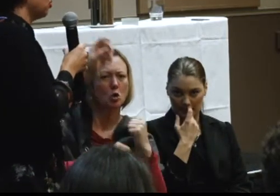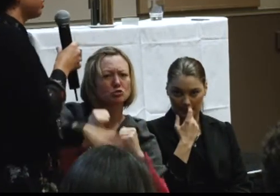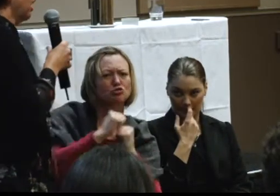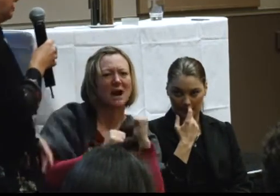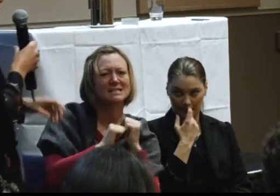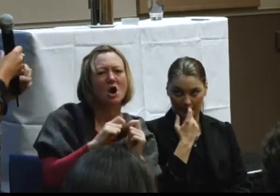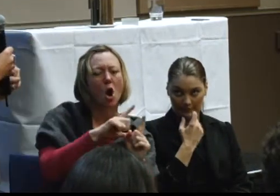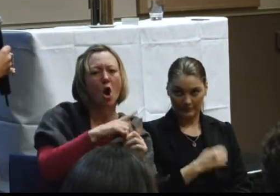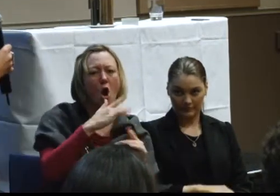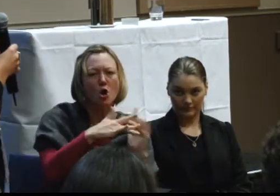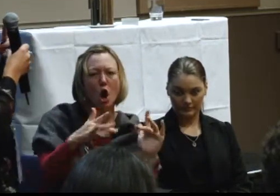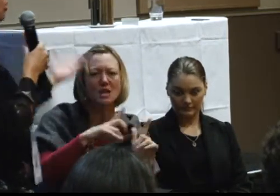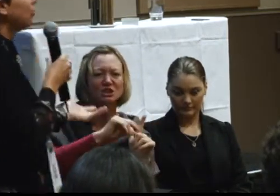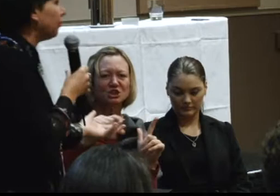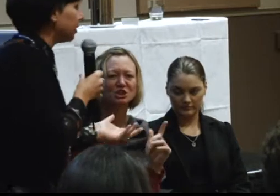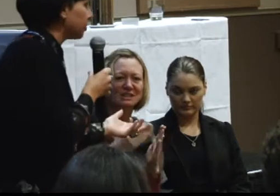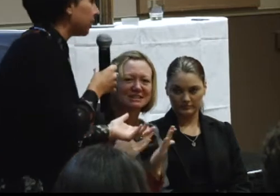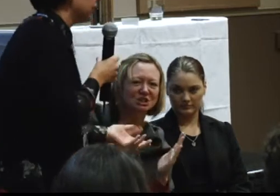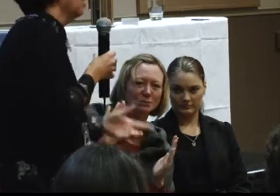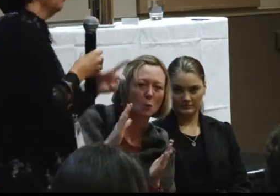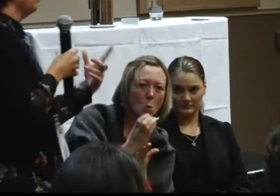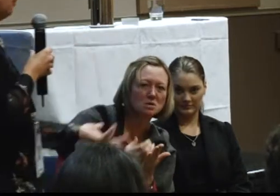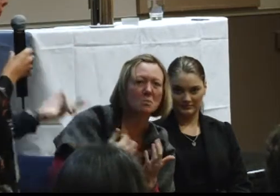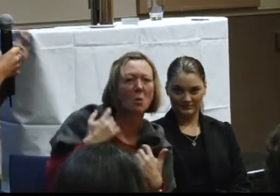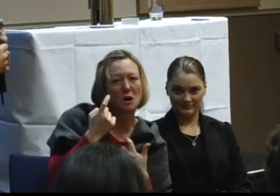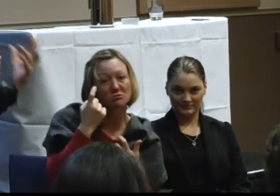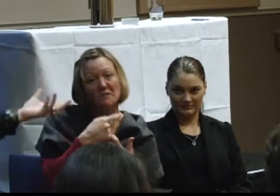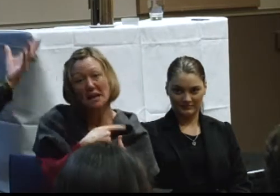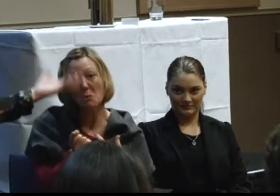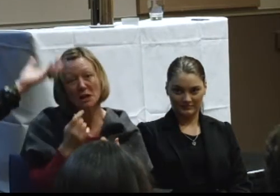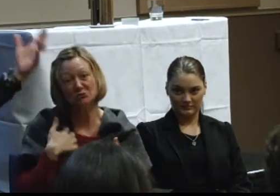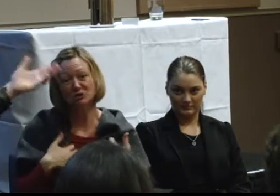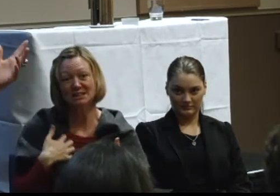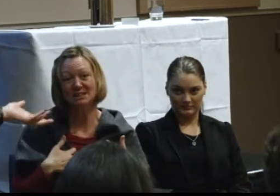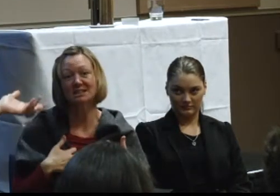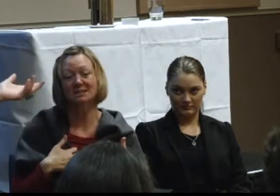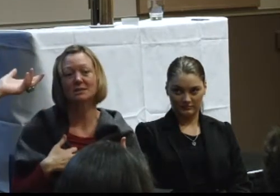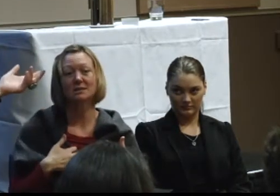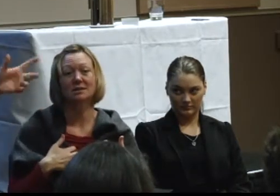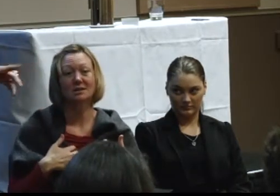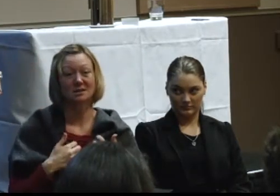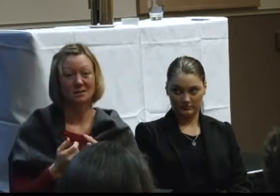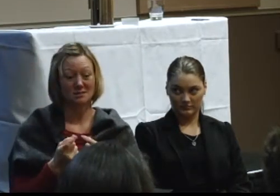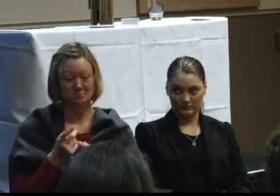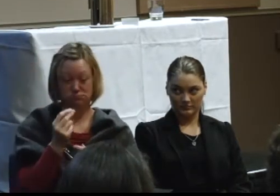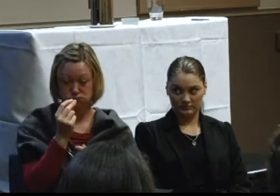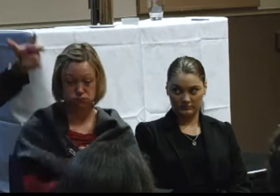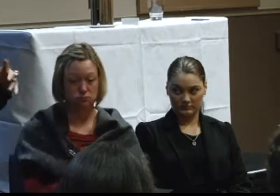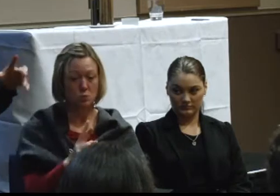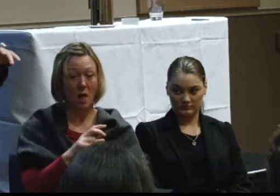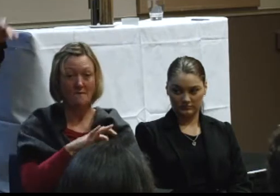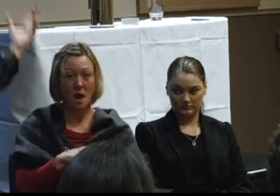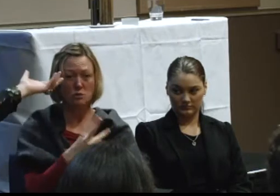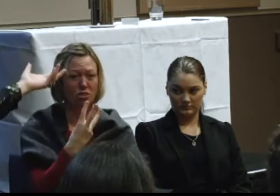citizenship course, and I'm just wondering if anyone might be interested. Within 12 hours, I had over